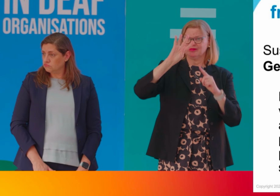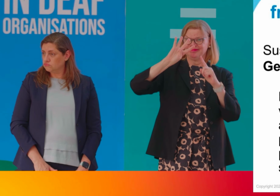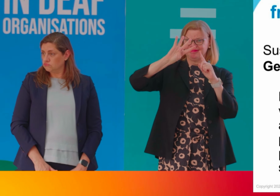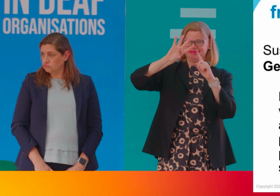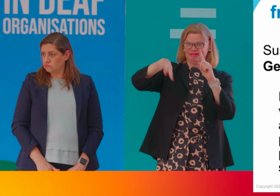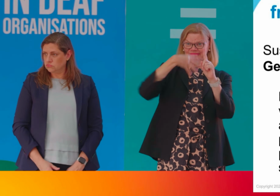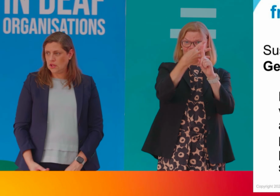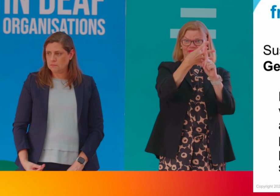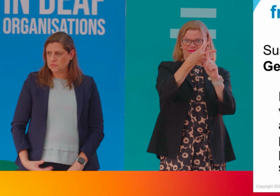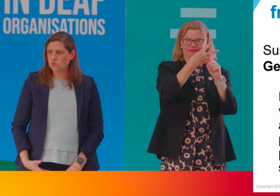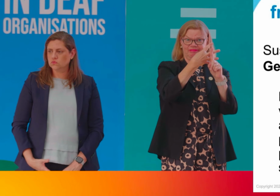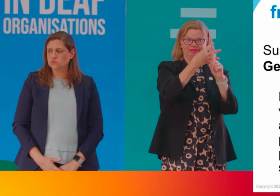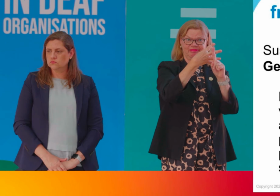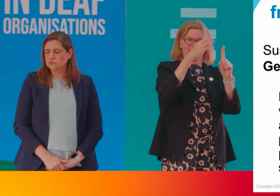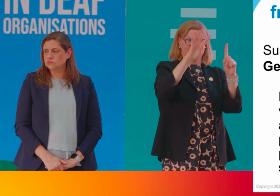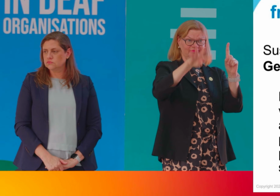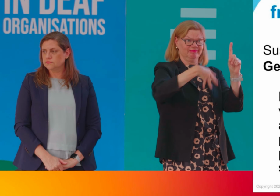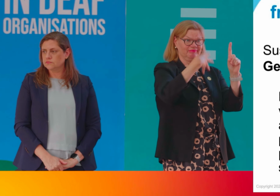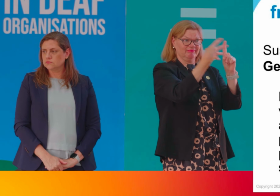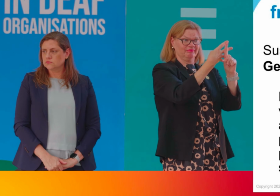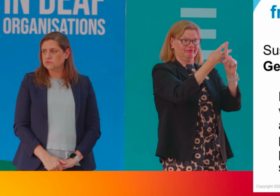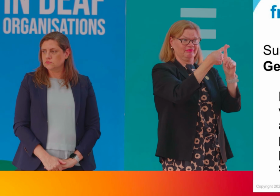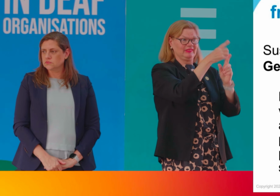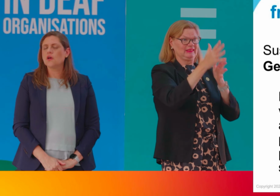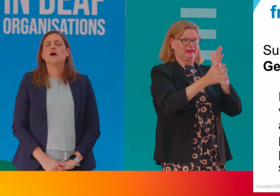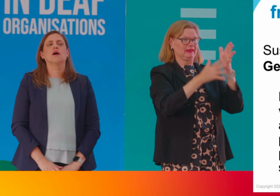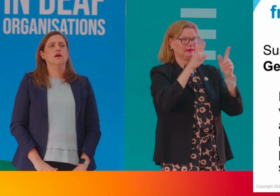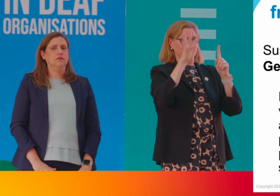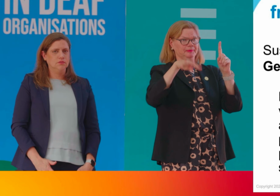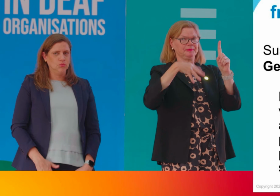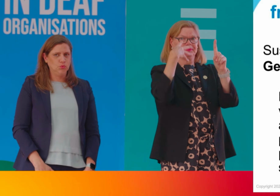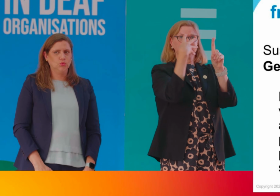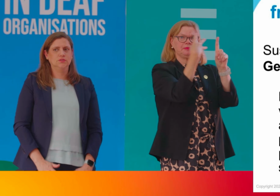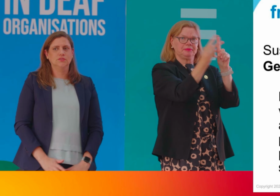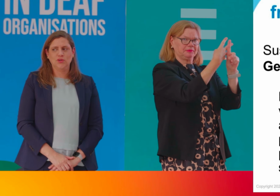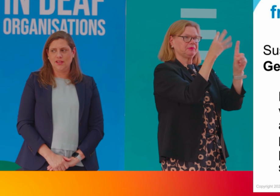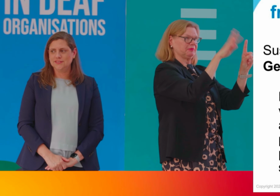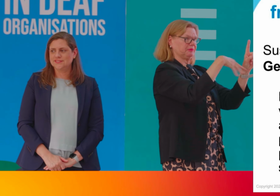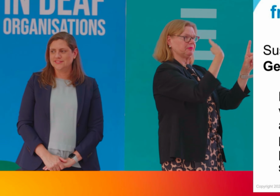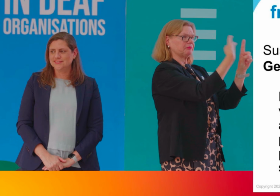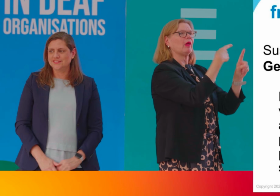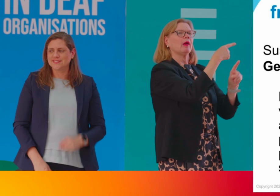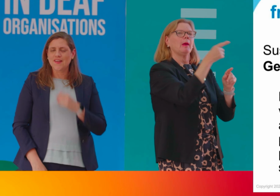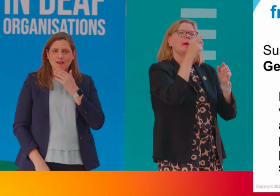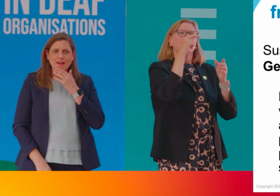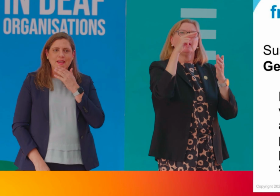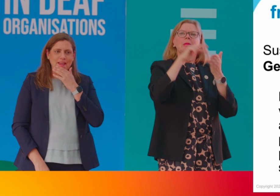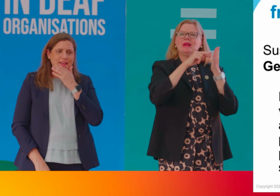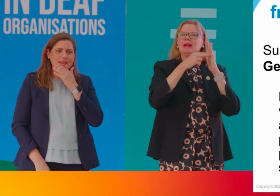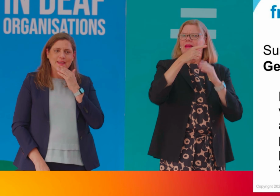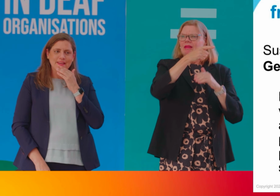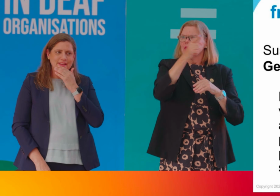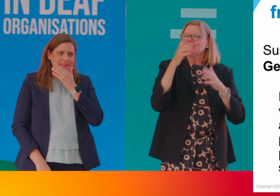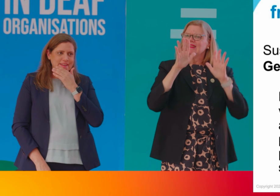Next, we are going to look at other relevant international frameworks.